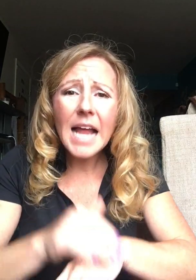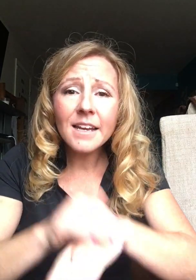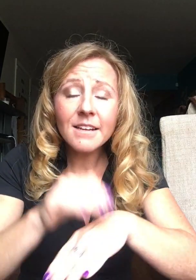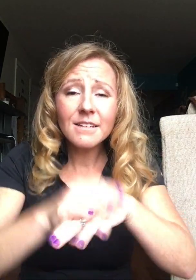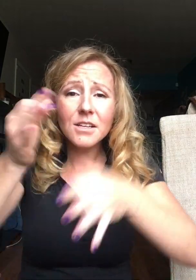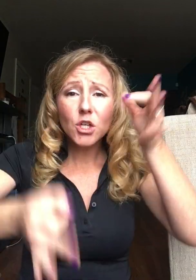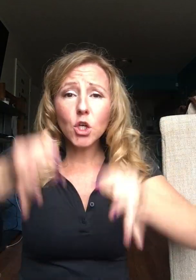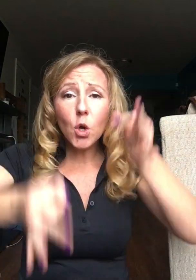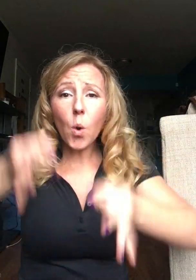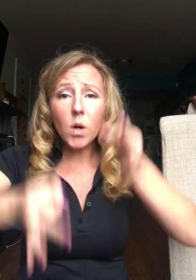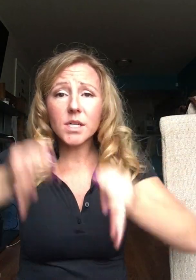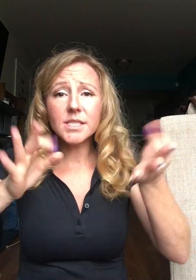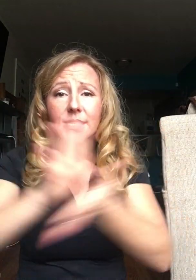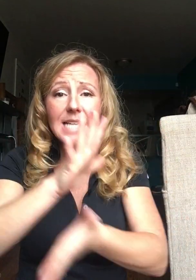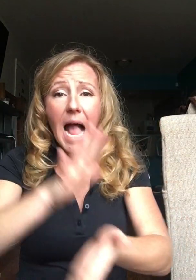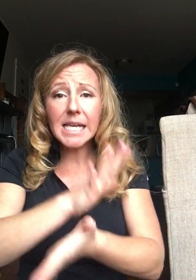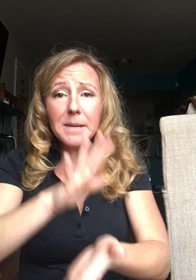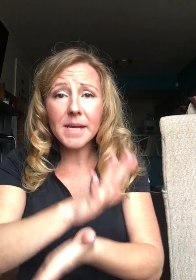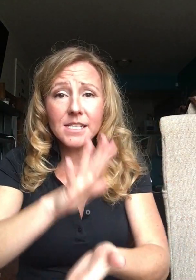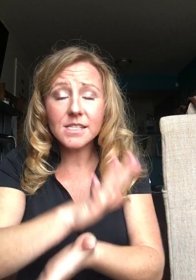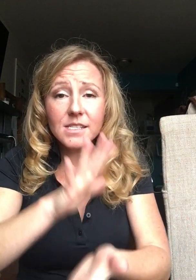On court documents.